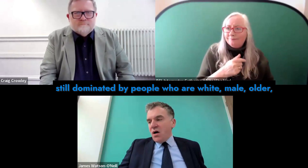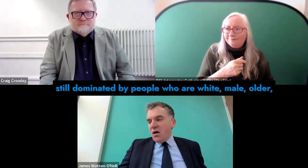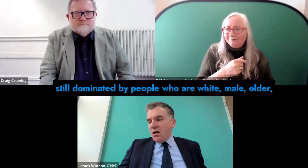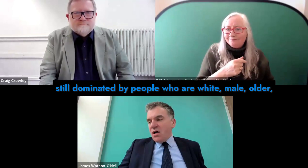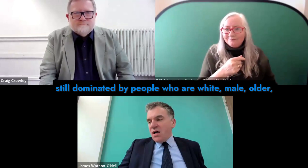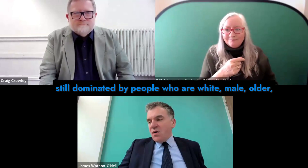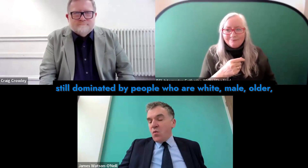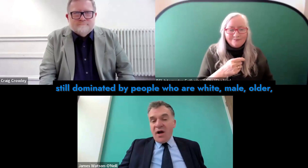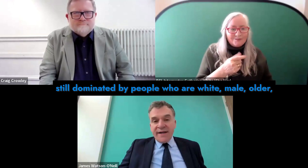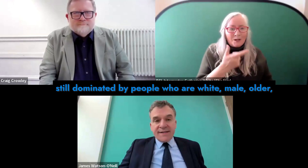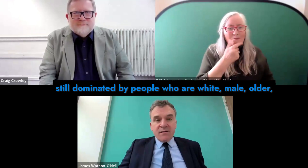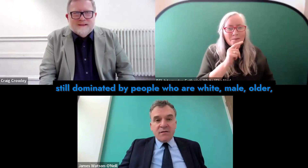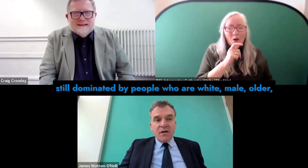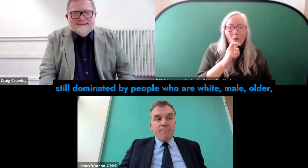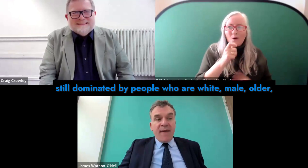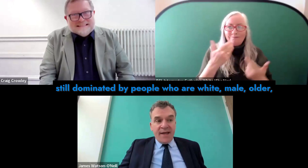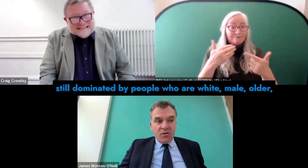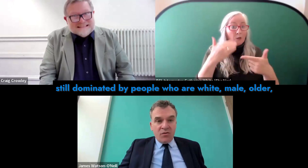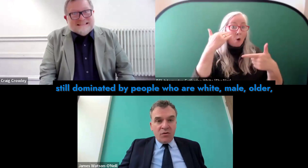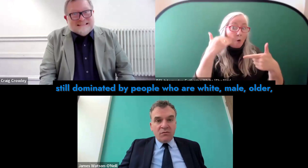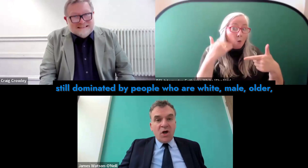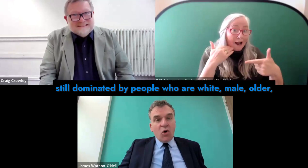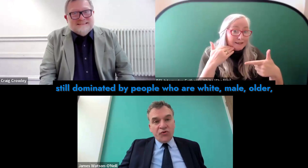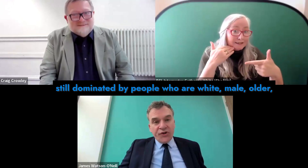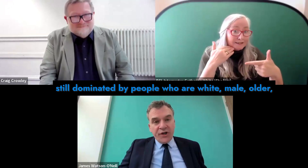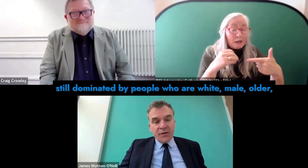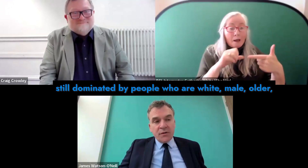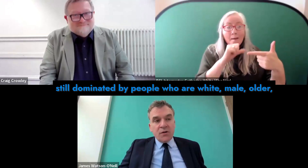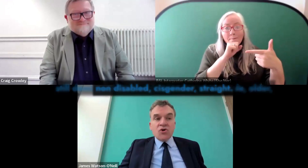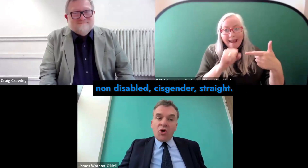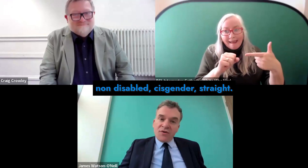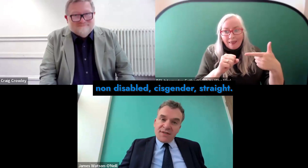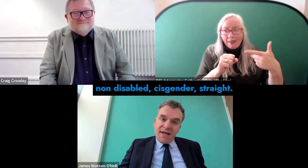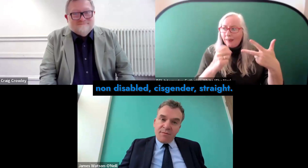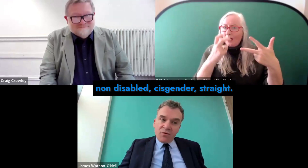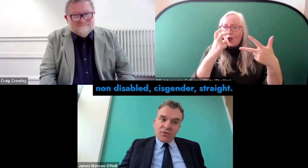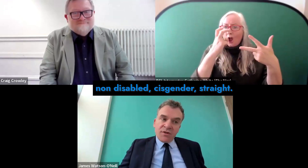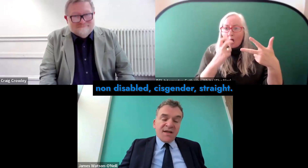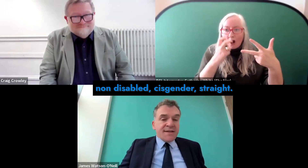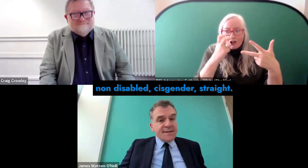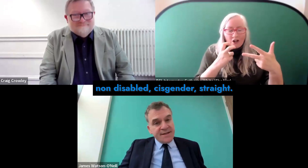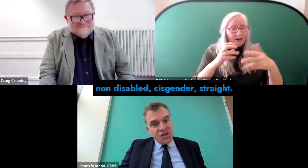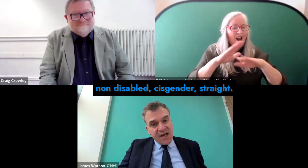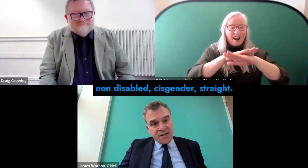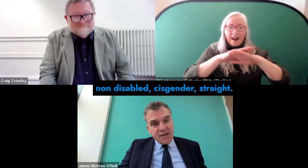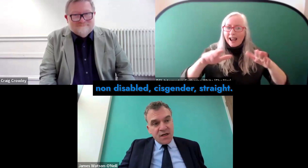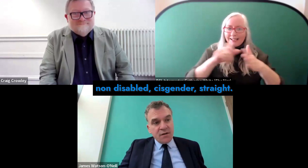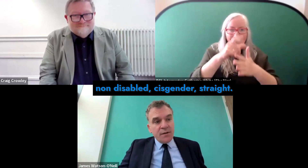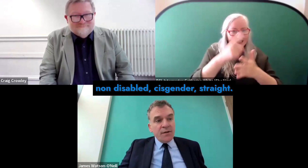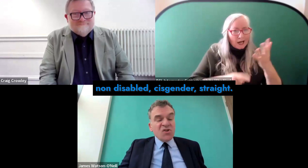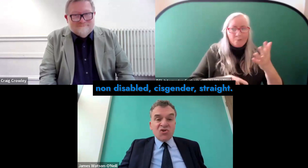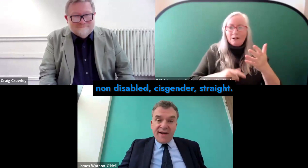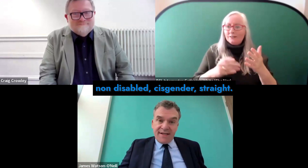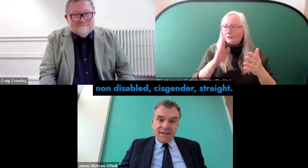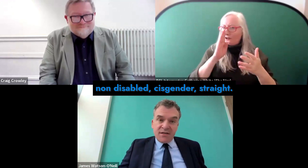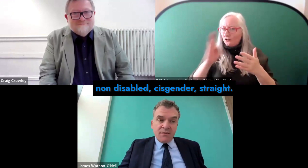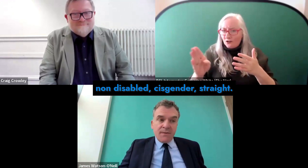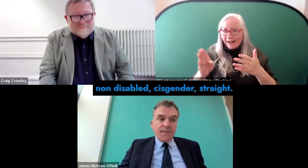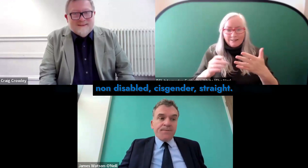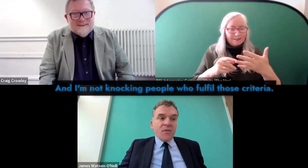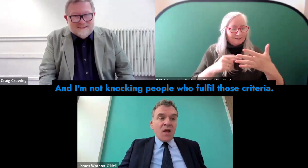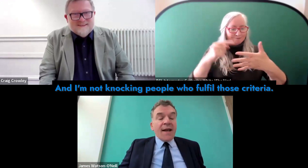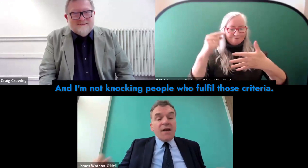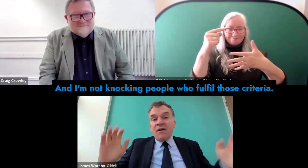who are white, male, older, non-disabled, cisgender,